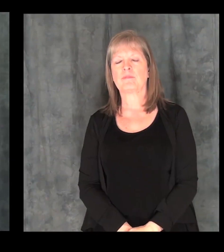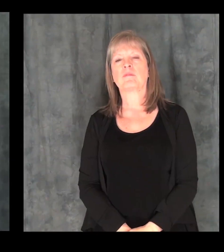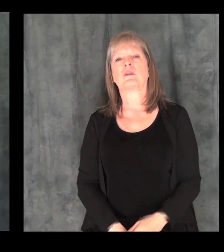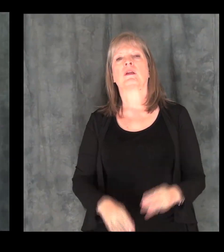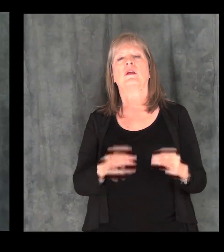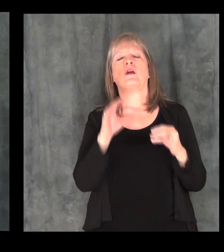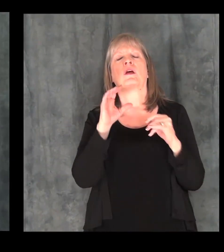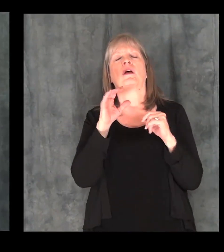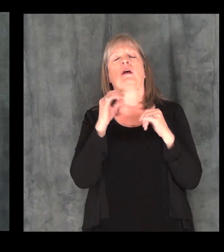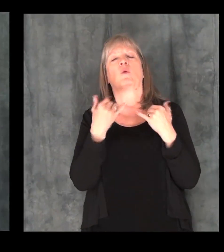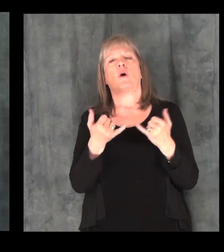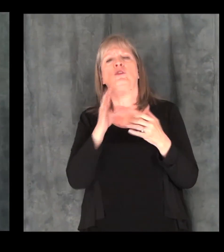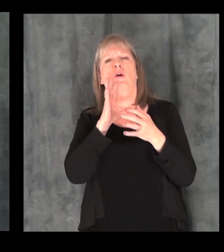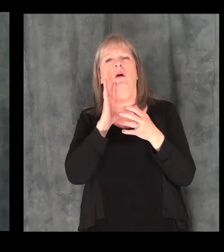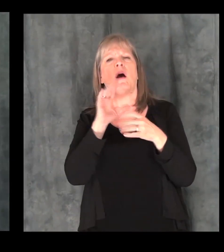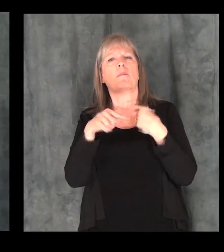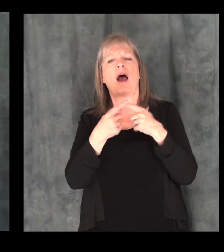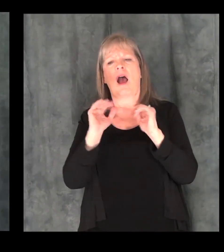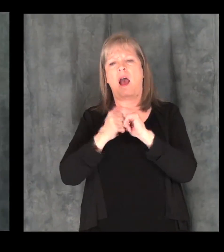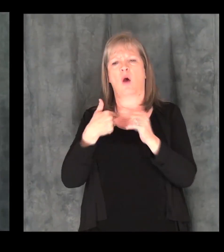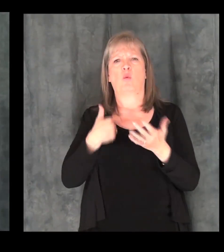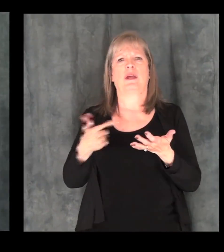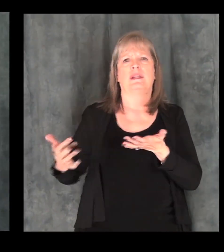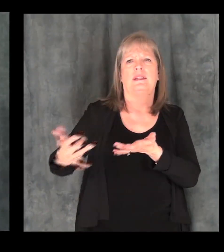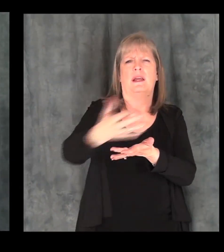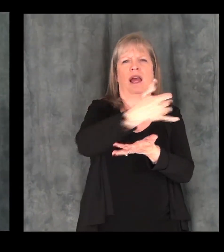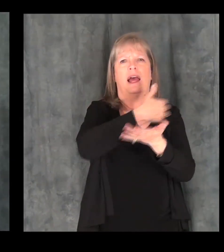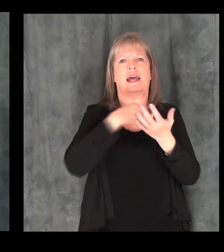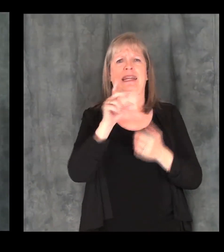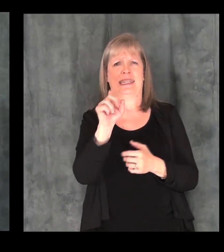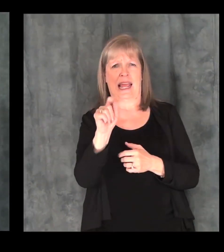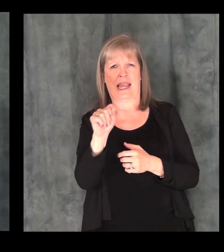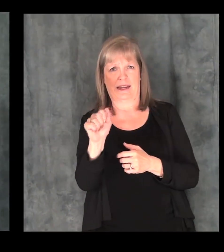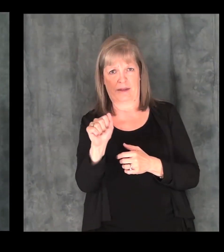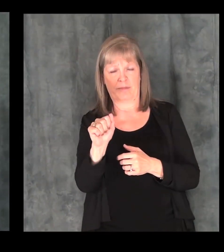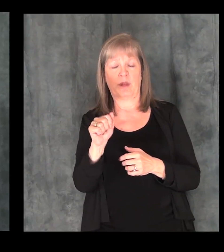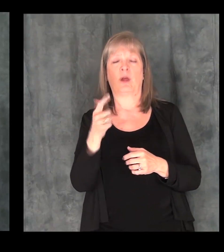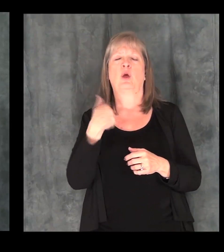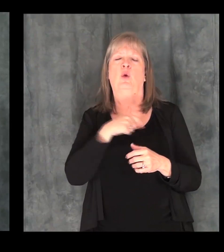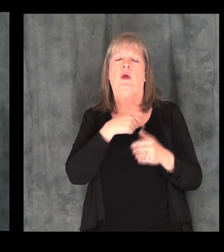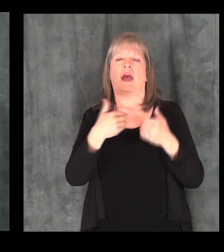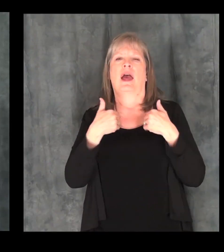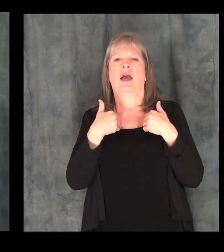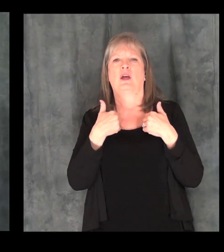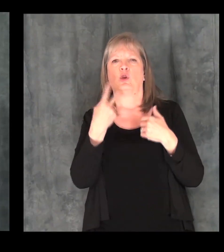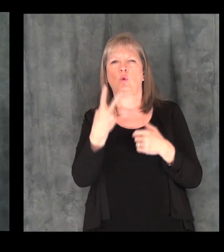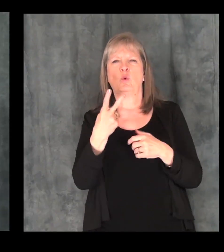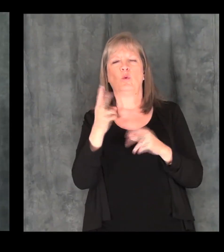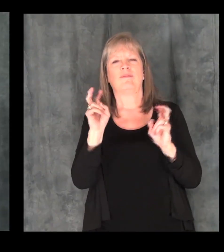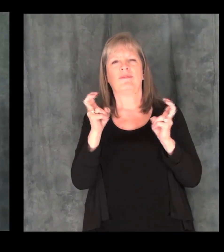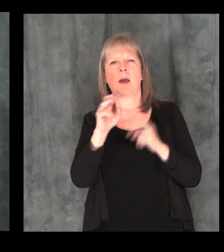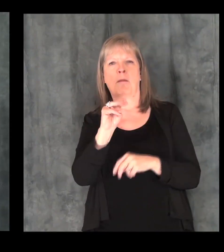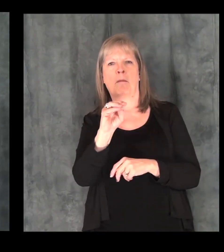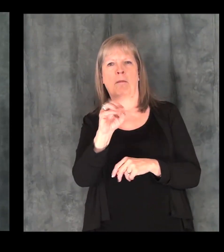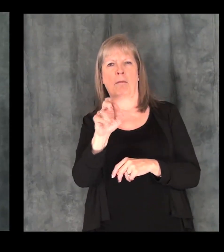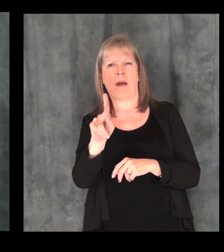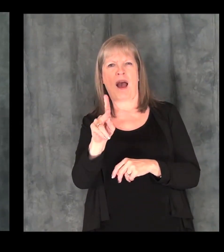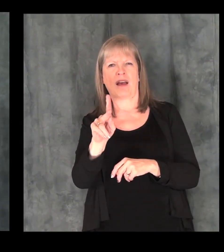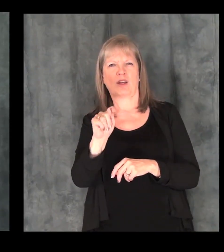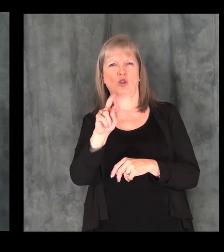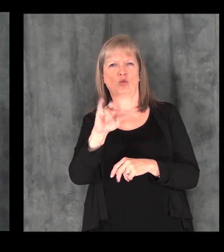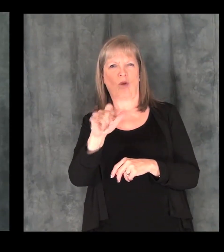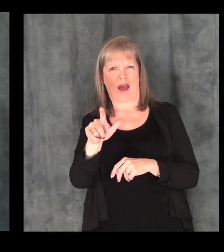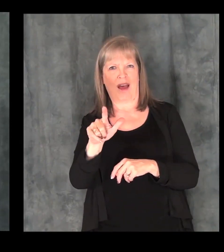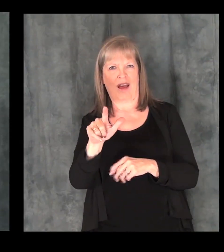So to tell you a bit more about the data collection, how we actually collected the data, we had 2 mock trial scripts which were based on